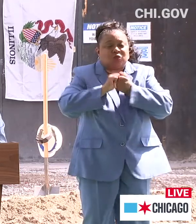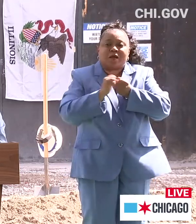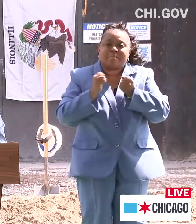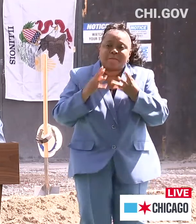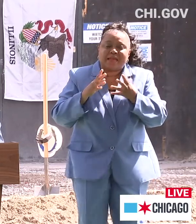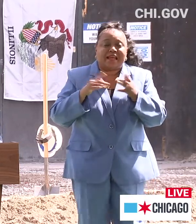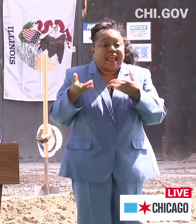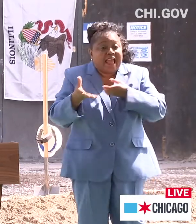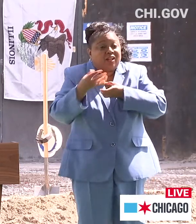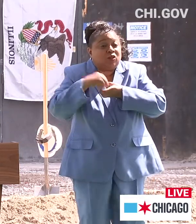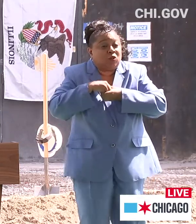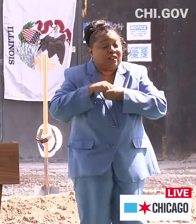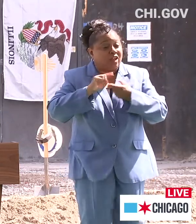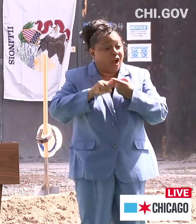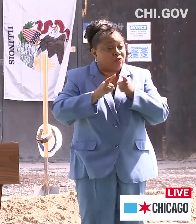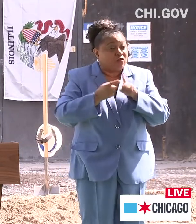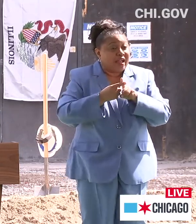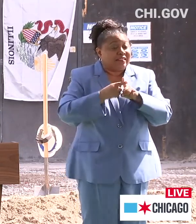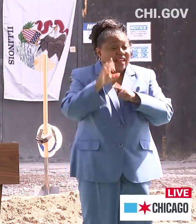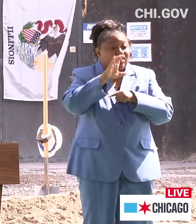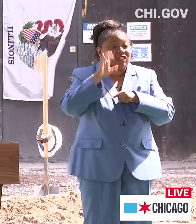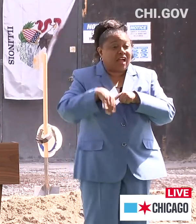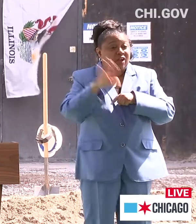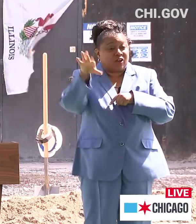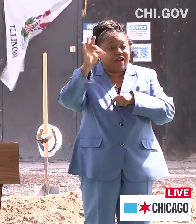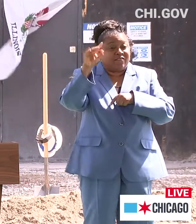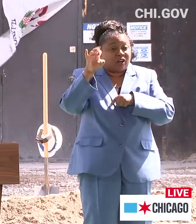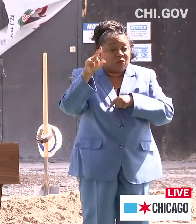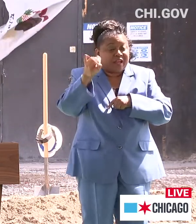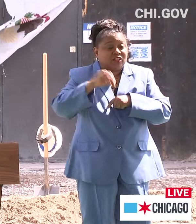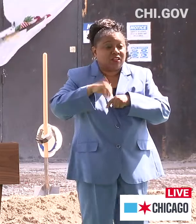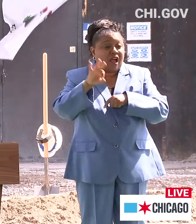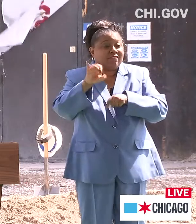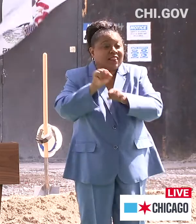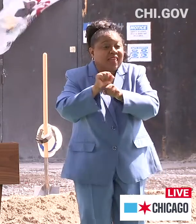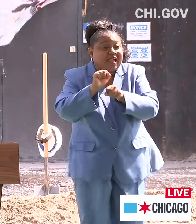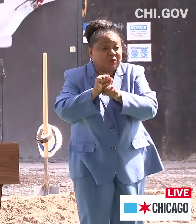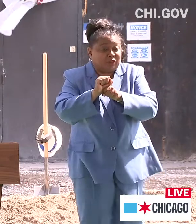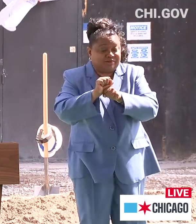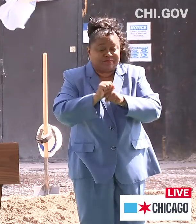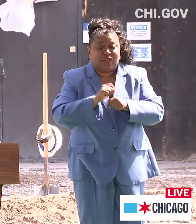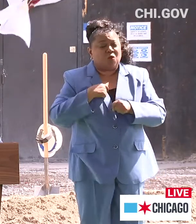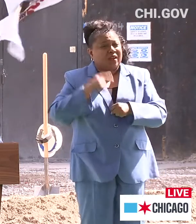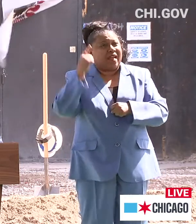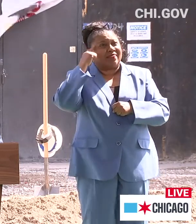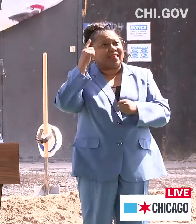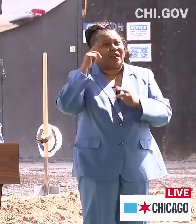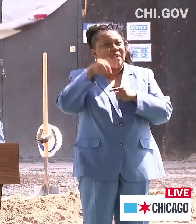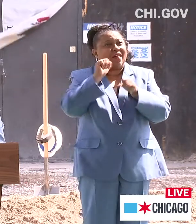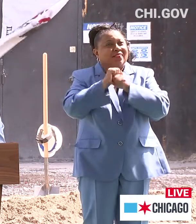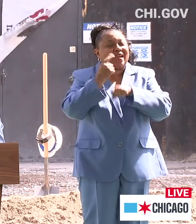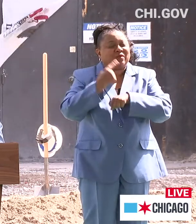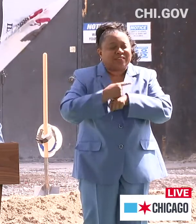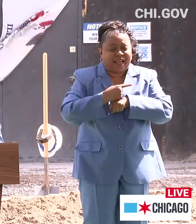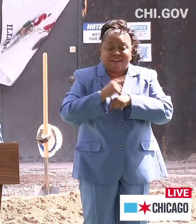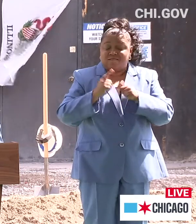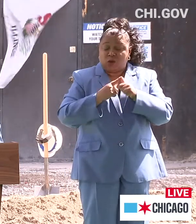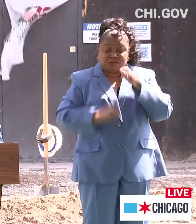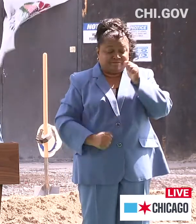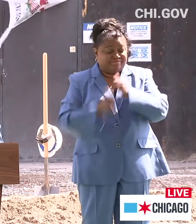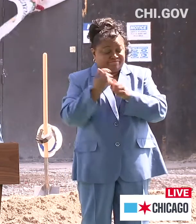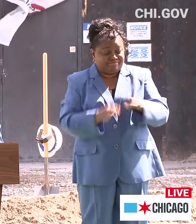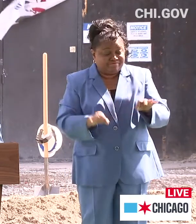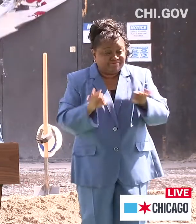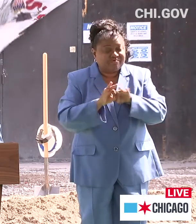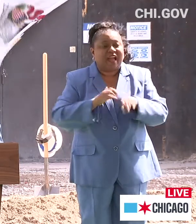many, including our friends at the Chicago Federation of Labor. When I think about Labor Day, first and